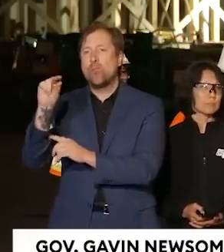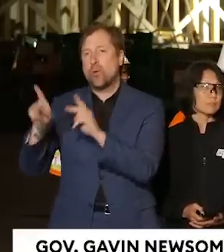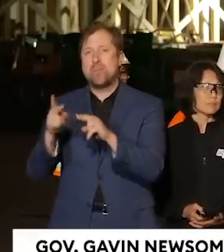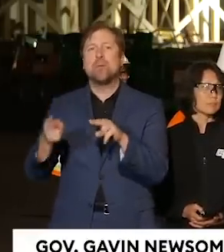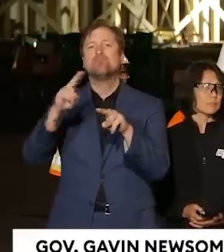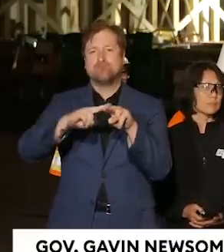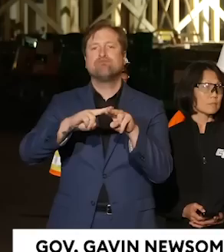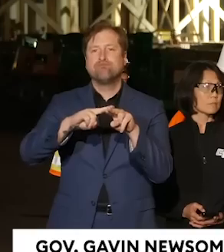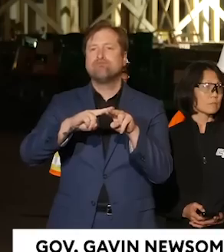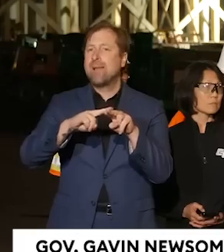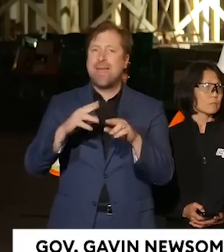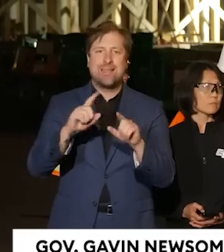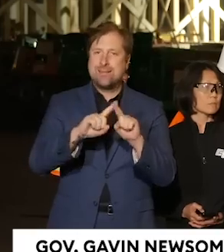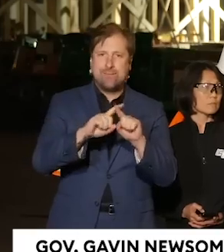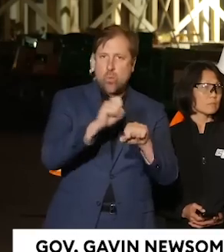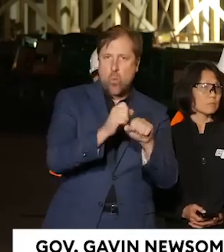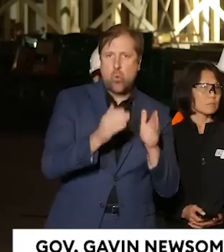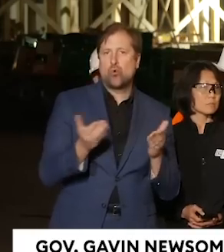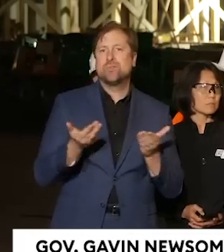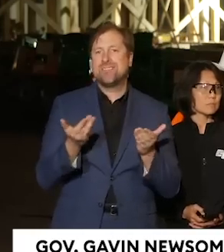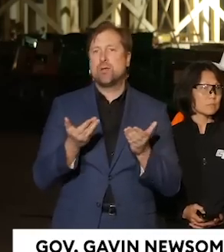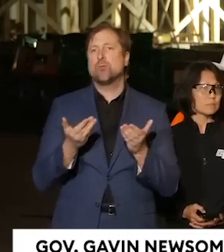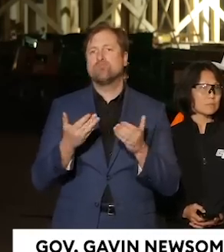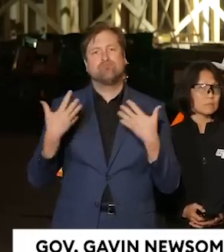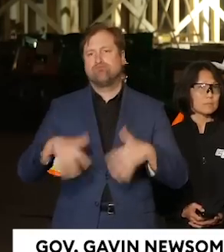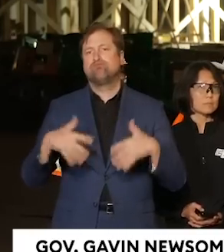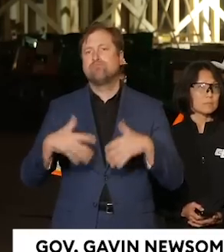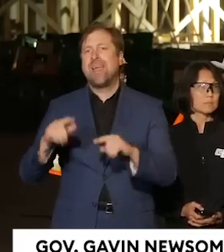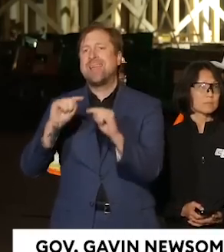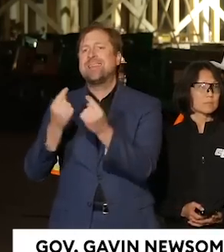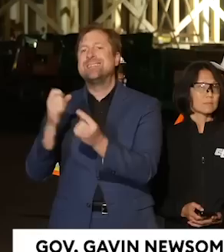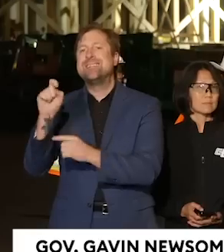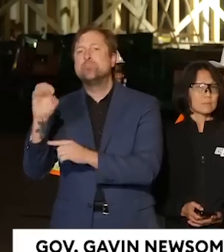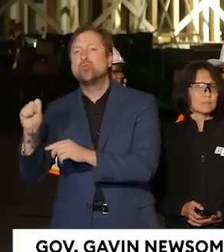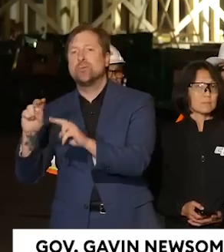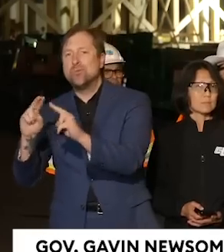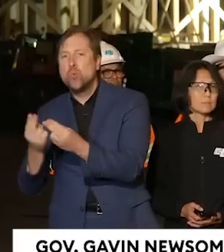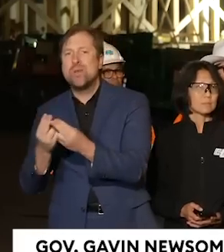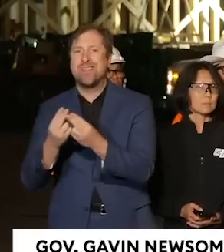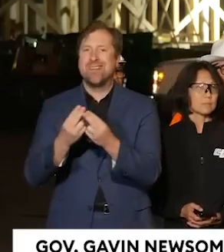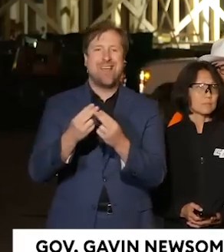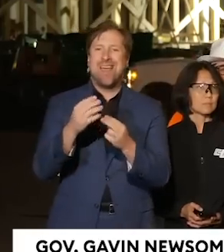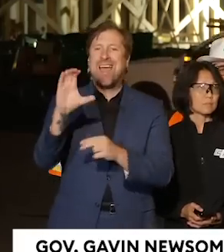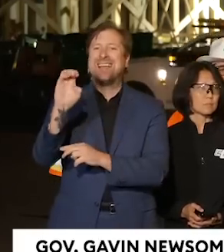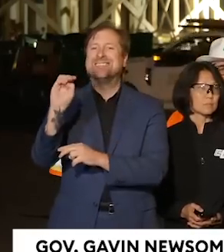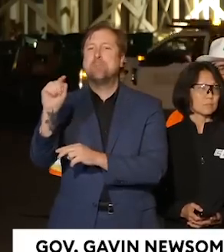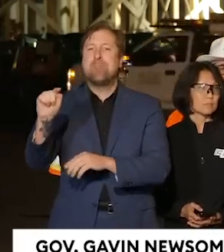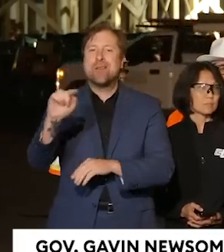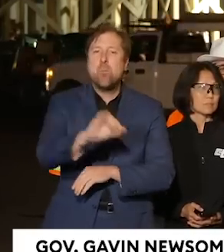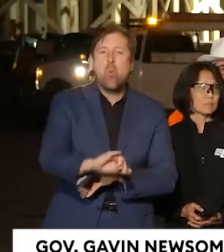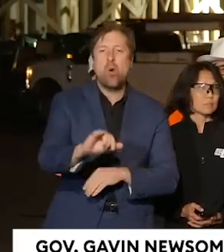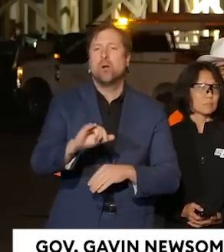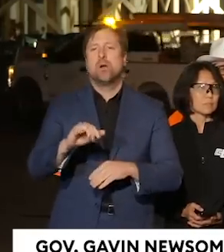But as I said, the laborers down here and the teamsters and cement masons have just exceeded all of our